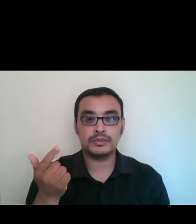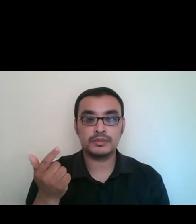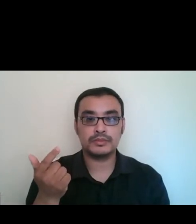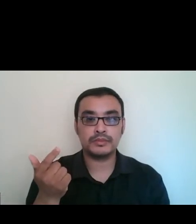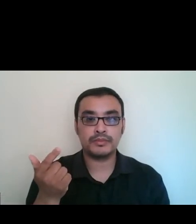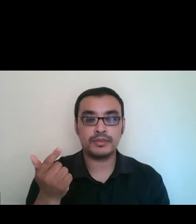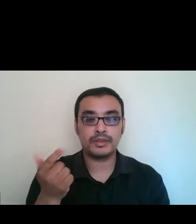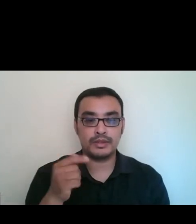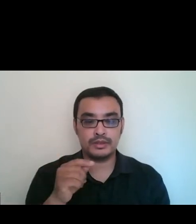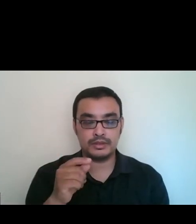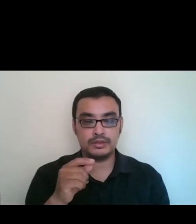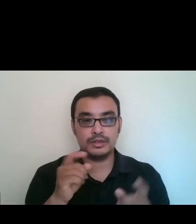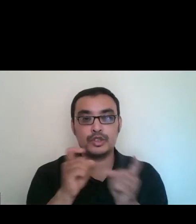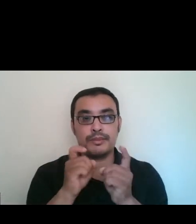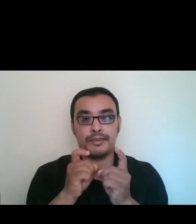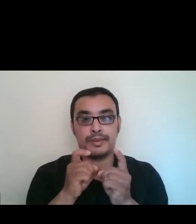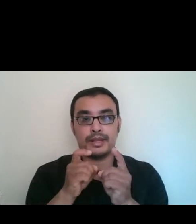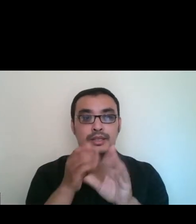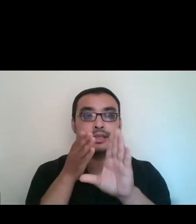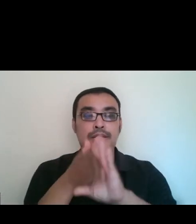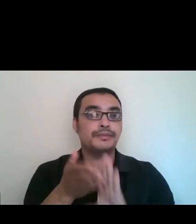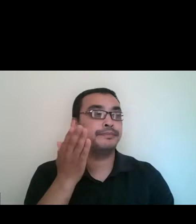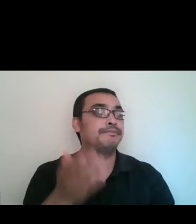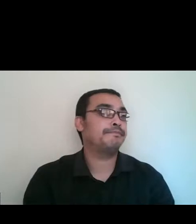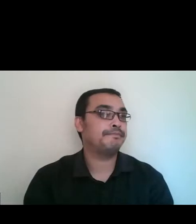part of the session.